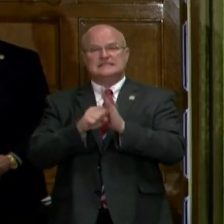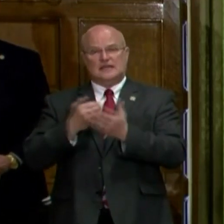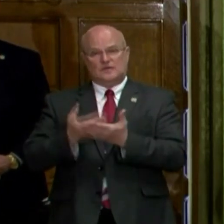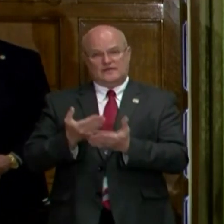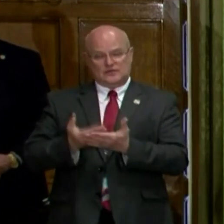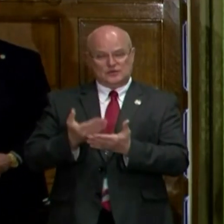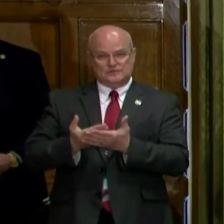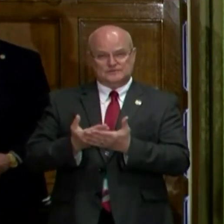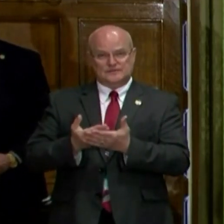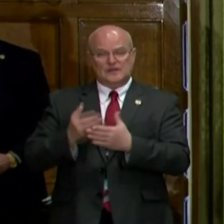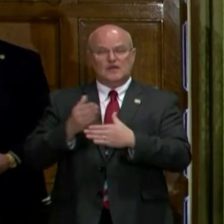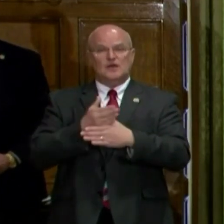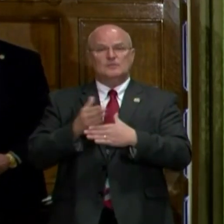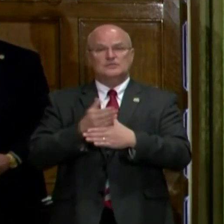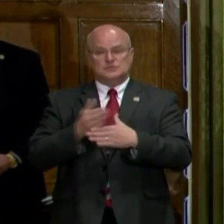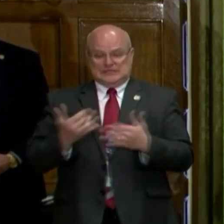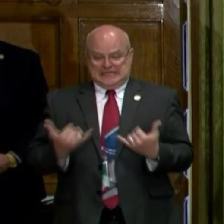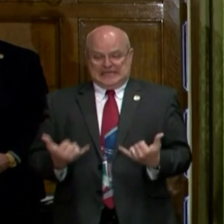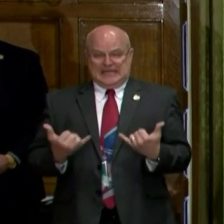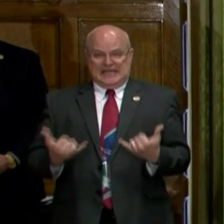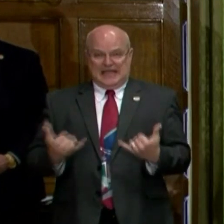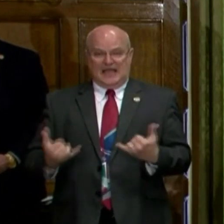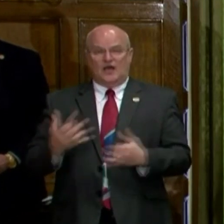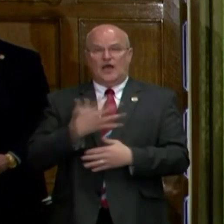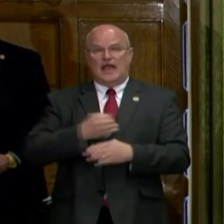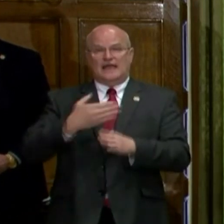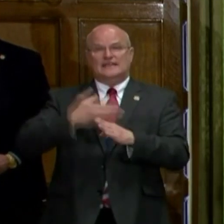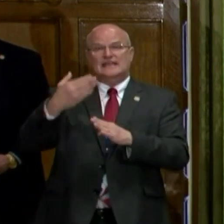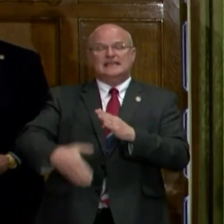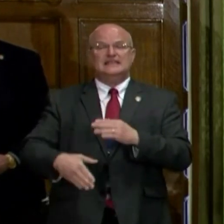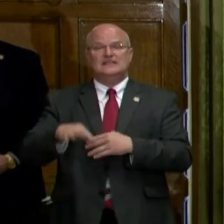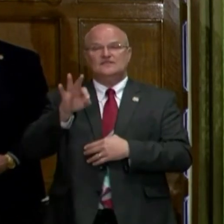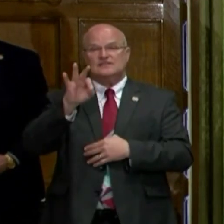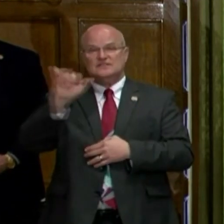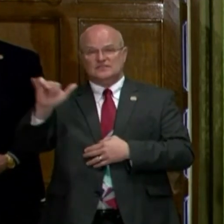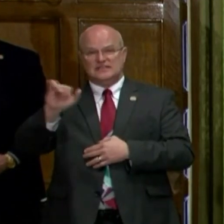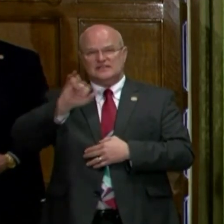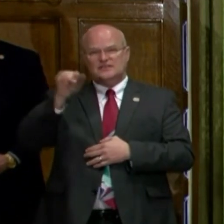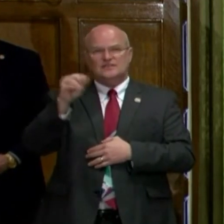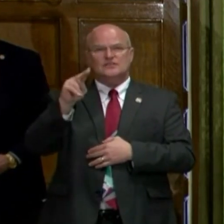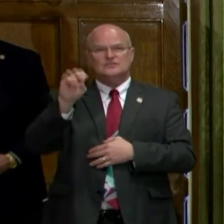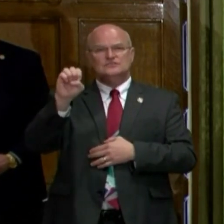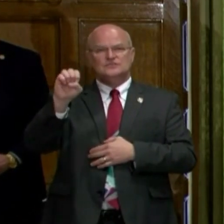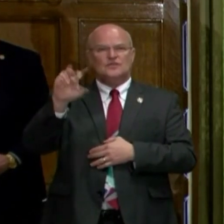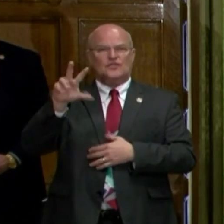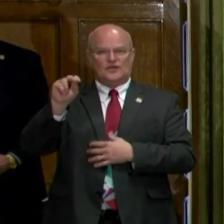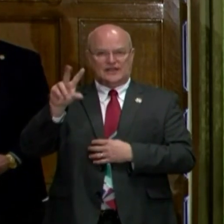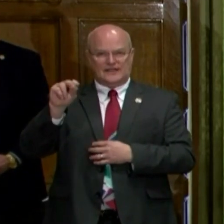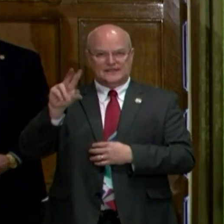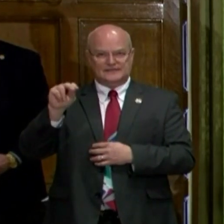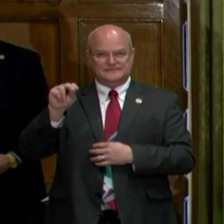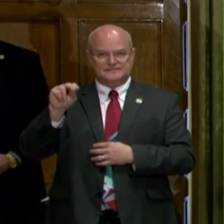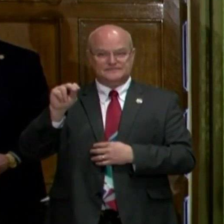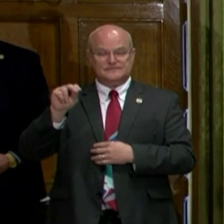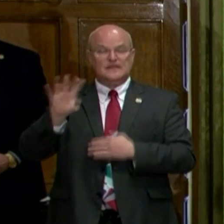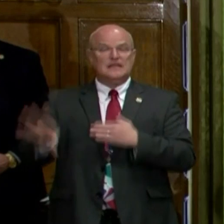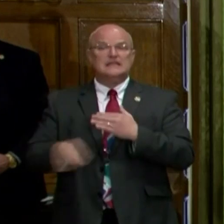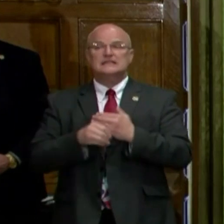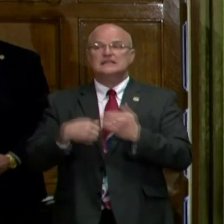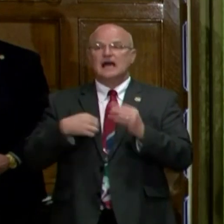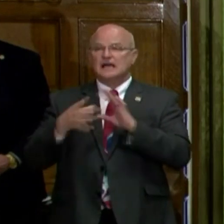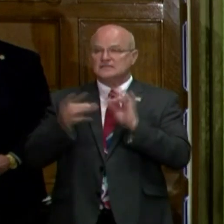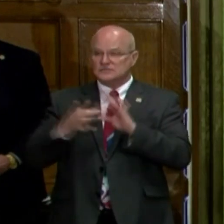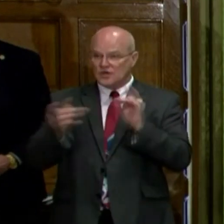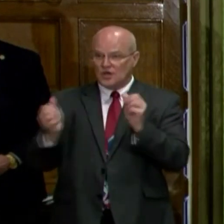revenue between now and the end of the fiscal year, which is June 30th. In addition, I've